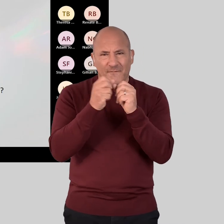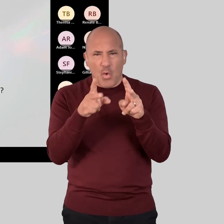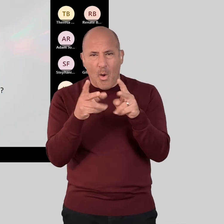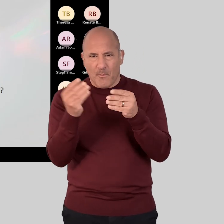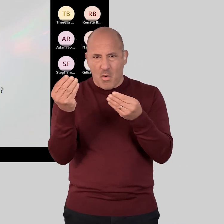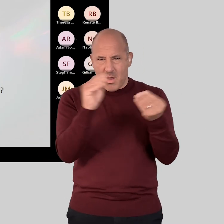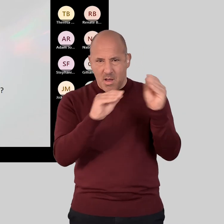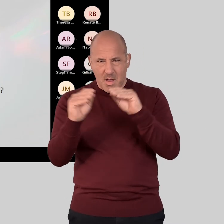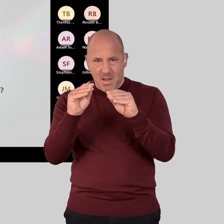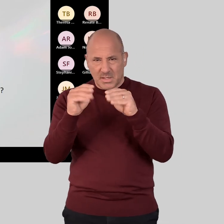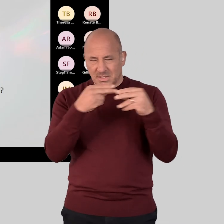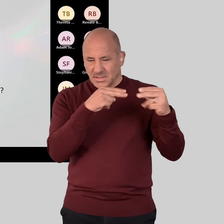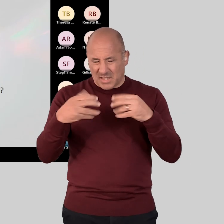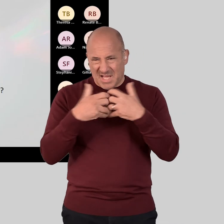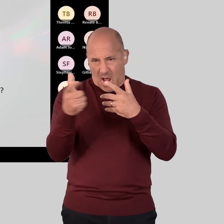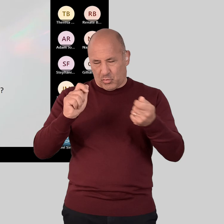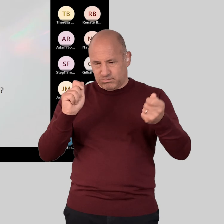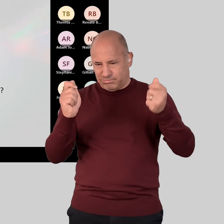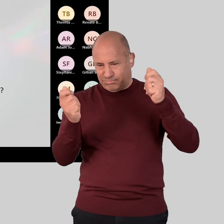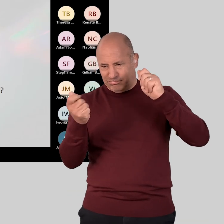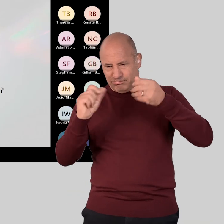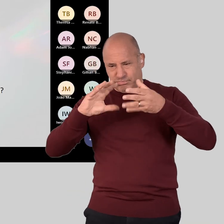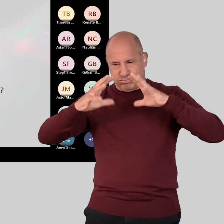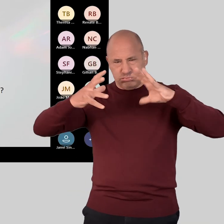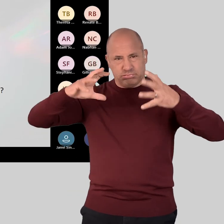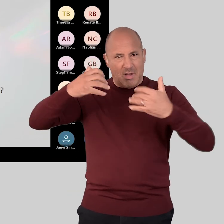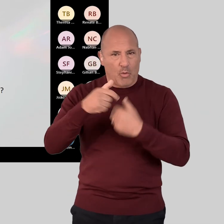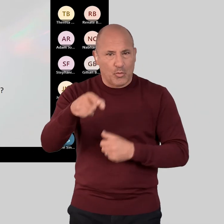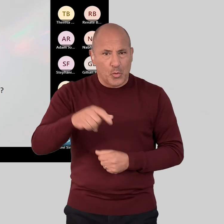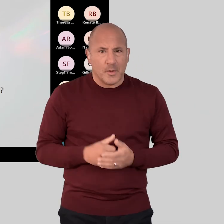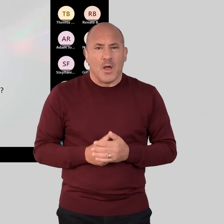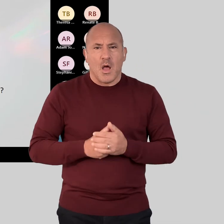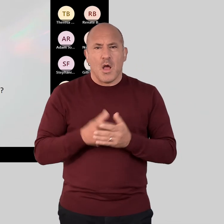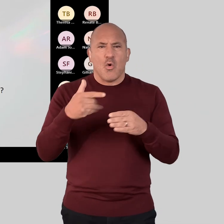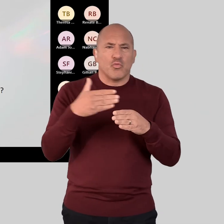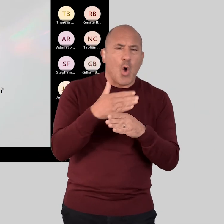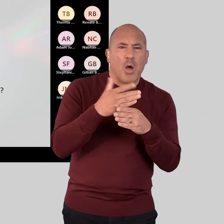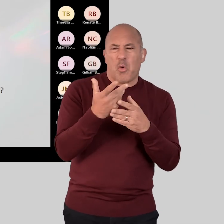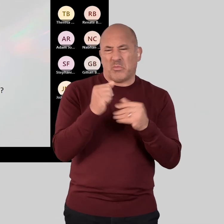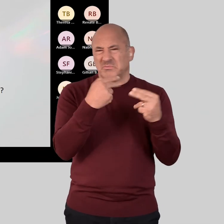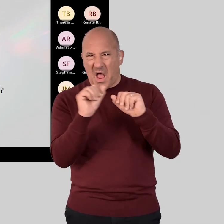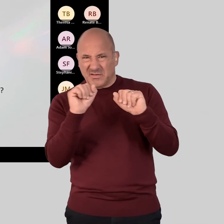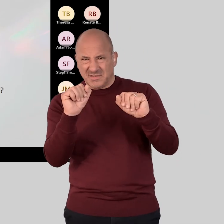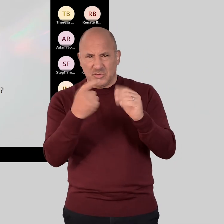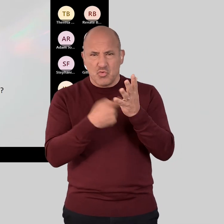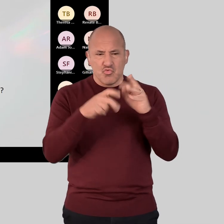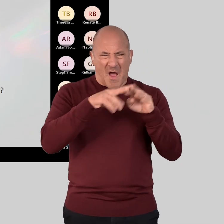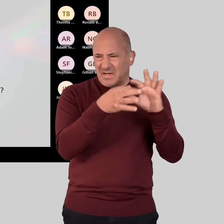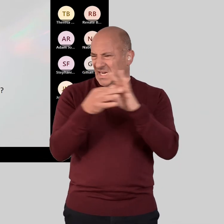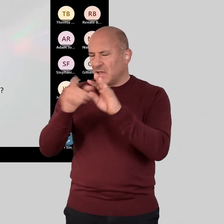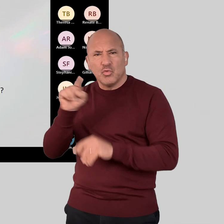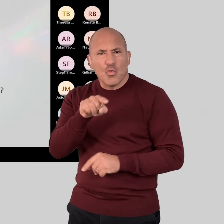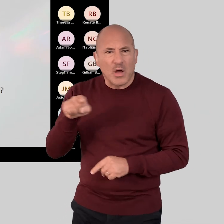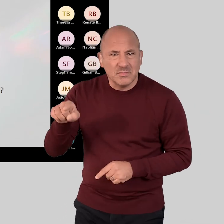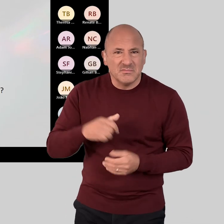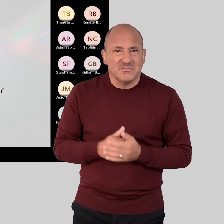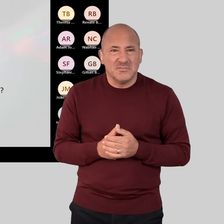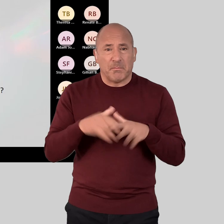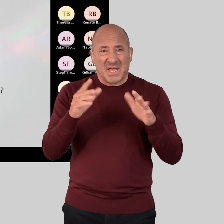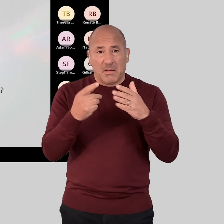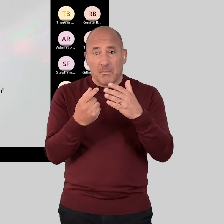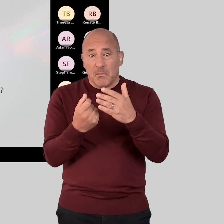does the structure, form, or score for the dance take shape? What references are there to the work or piece